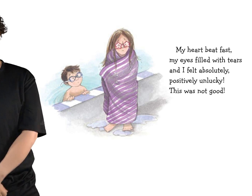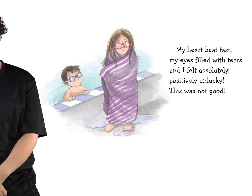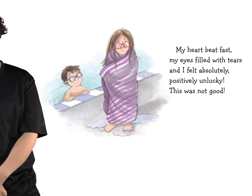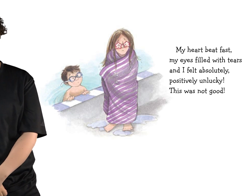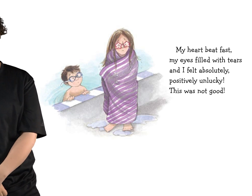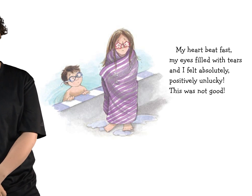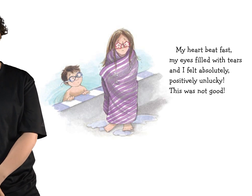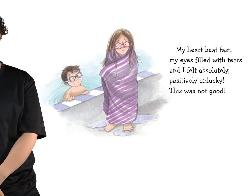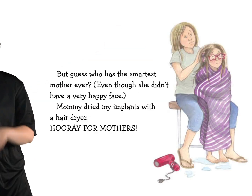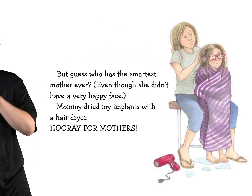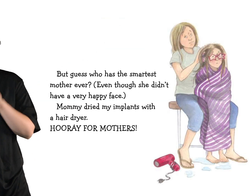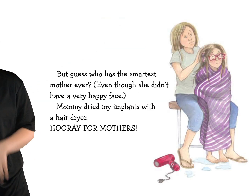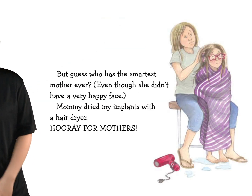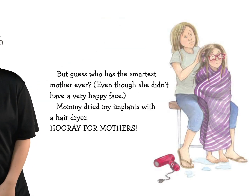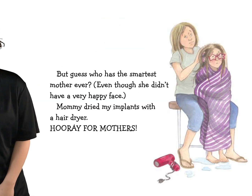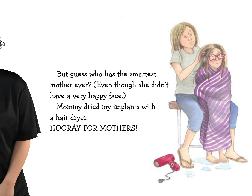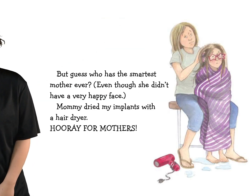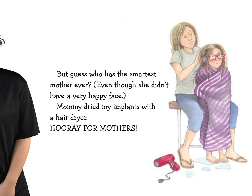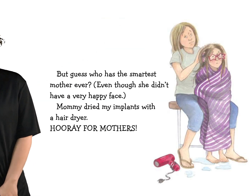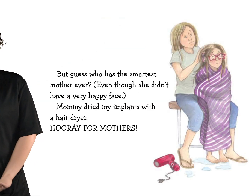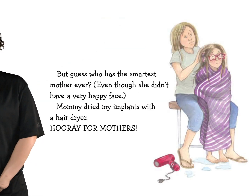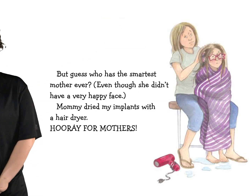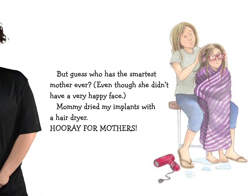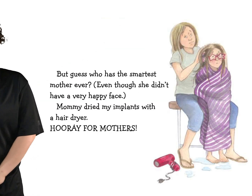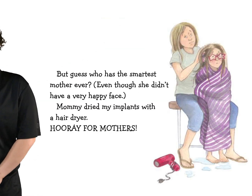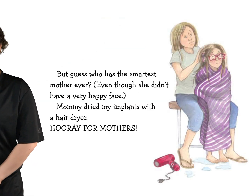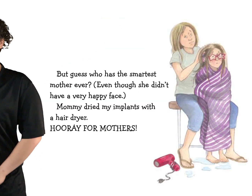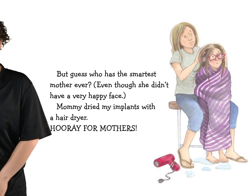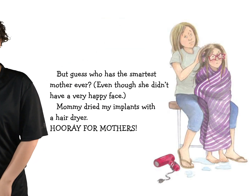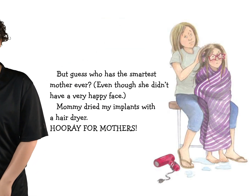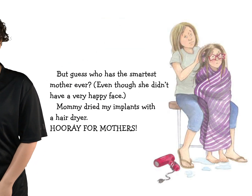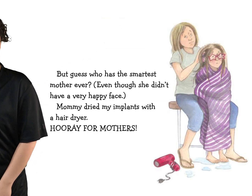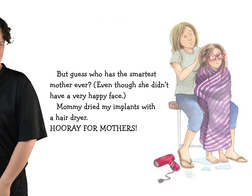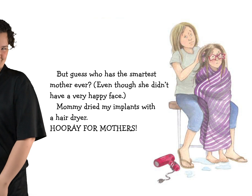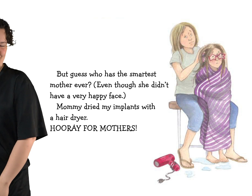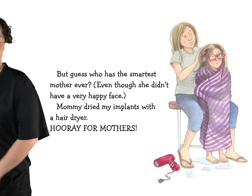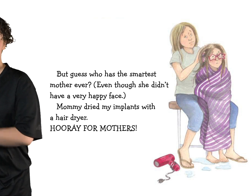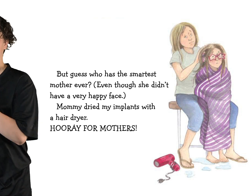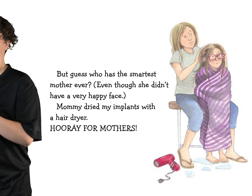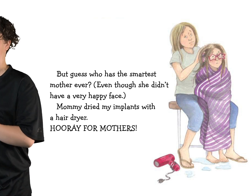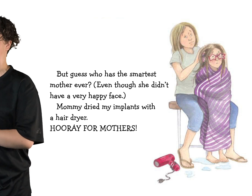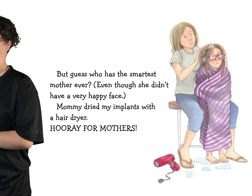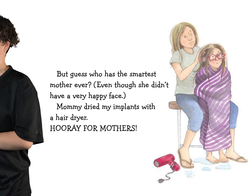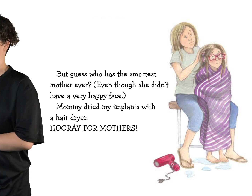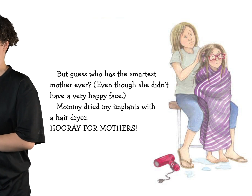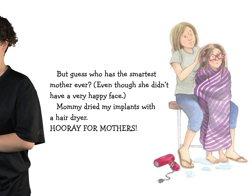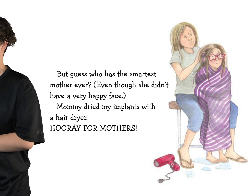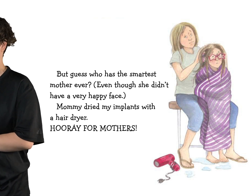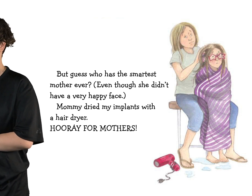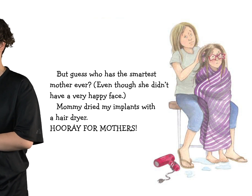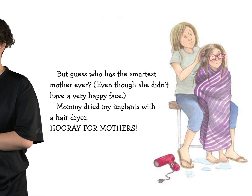was not good. But guess who has the smartest mother ever, even though she didn't have a very happy